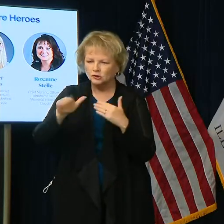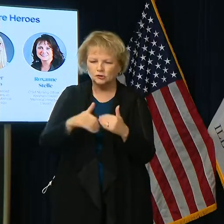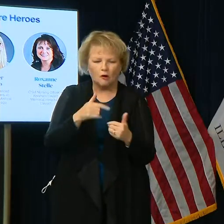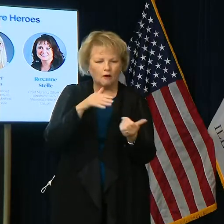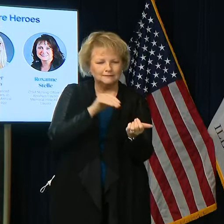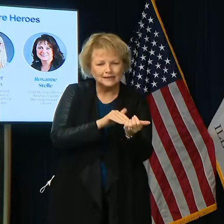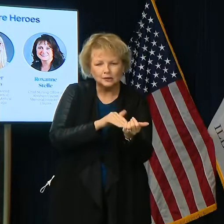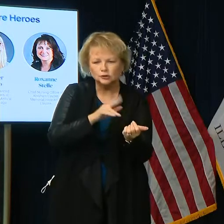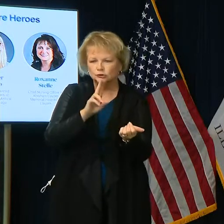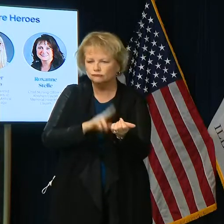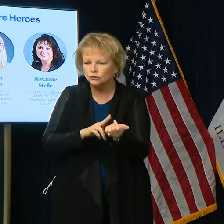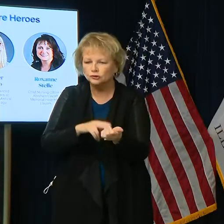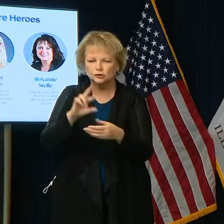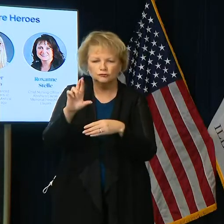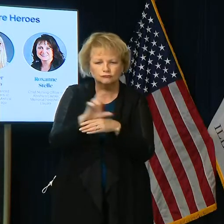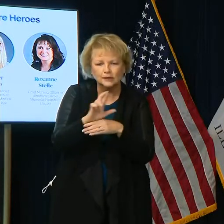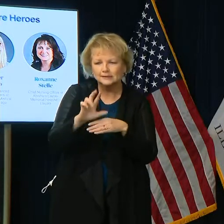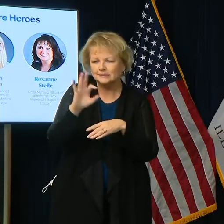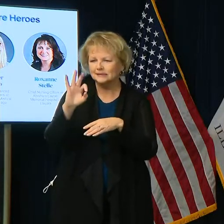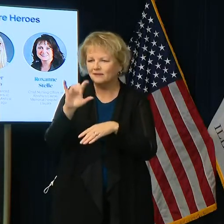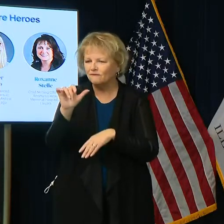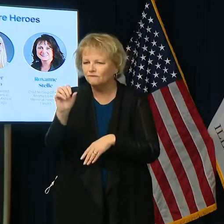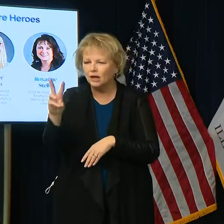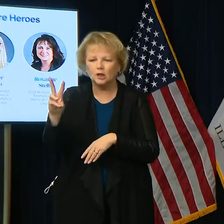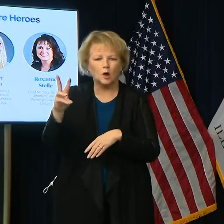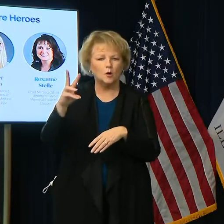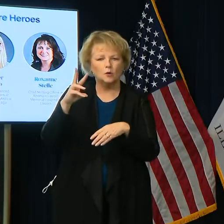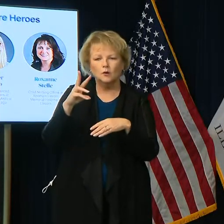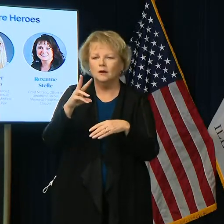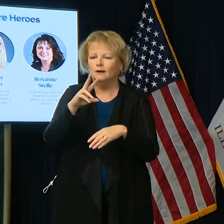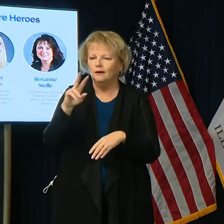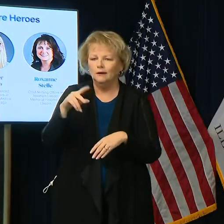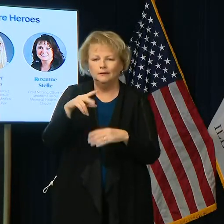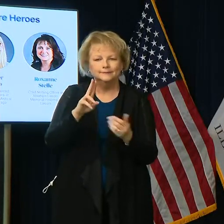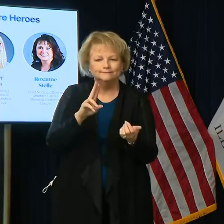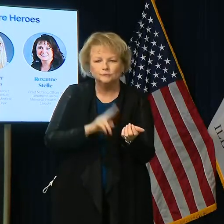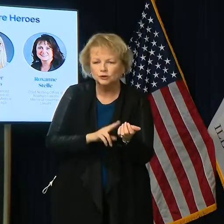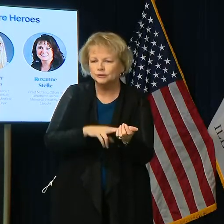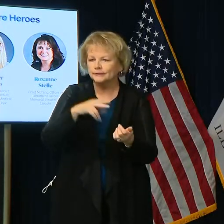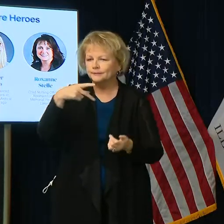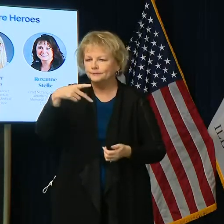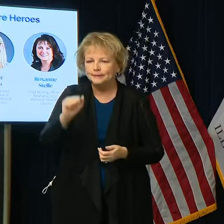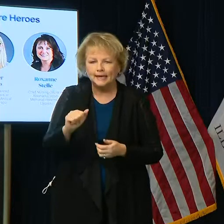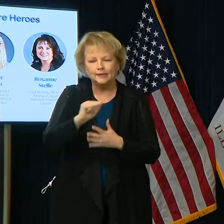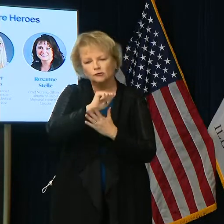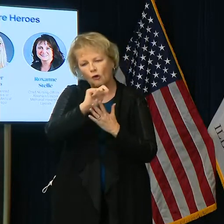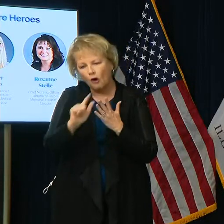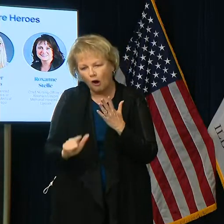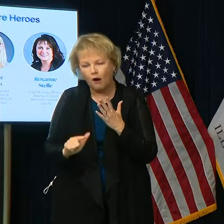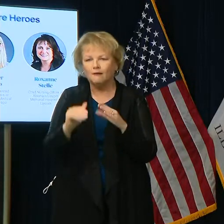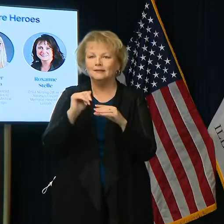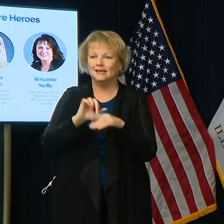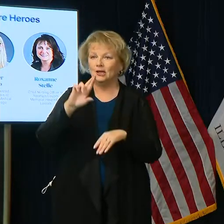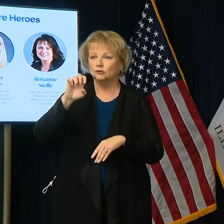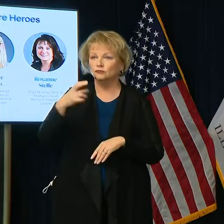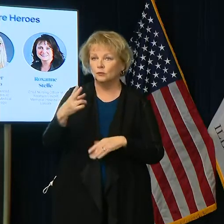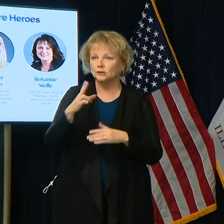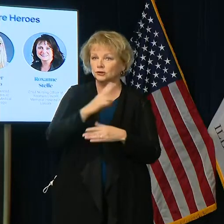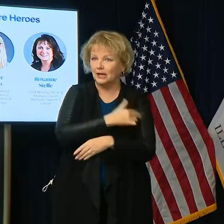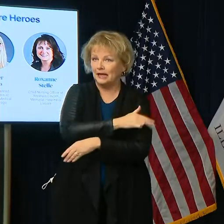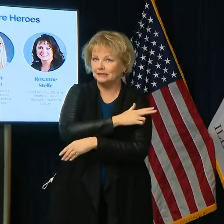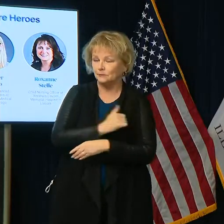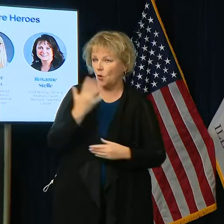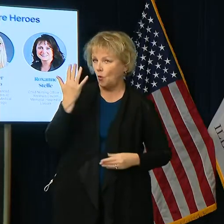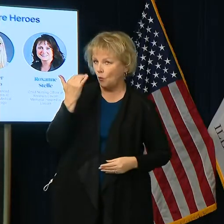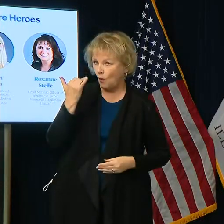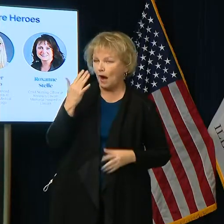providers, from residents to fellows to physicians to advanced practice providers, throughout the hospital, ensuring that